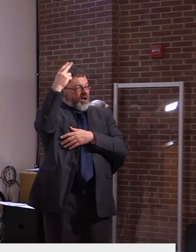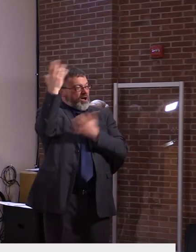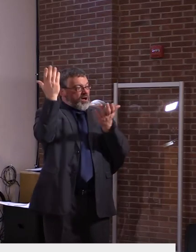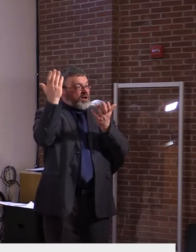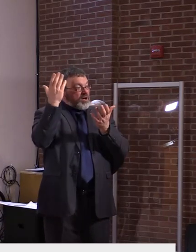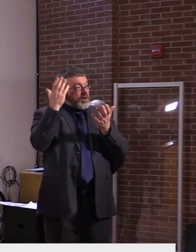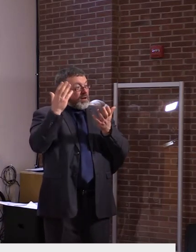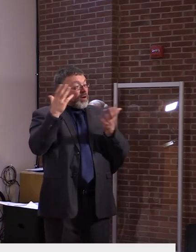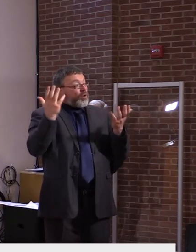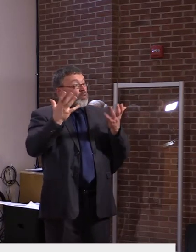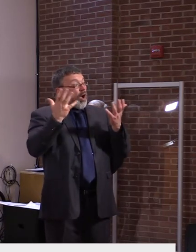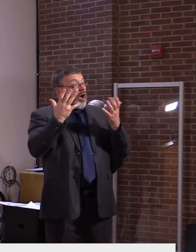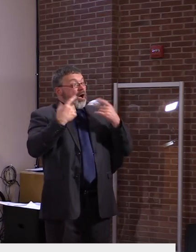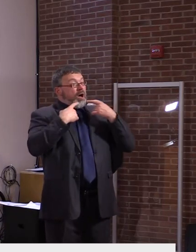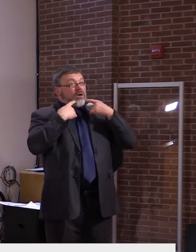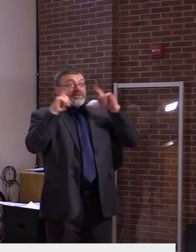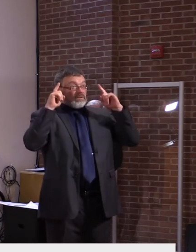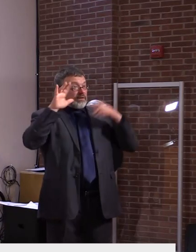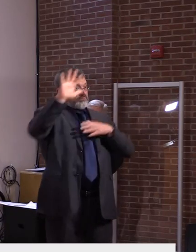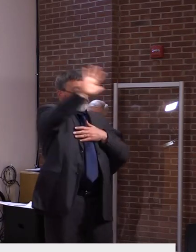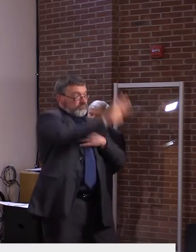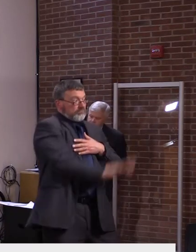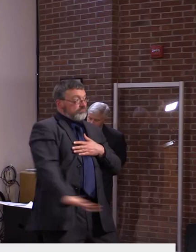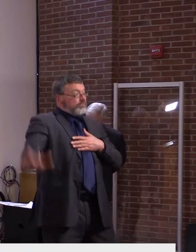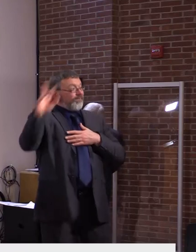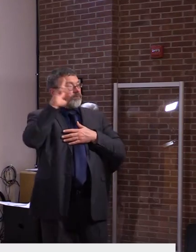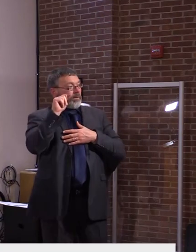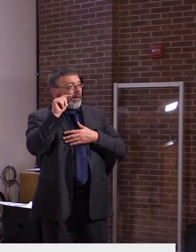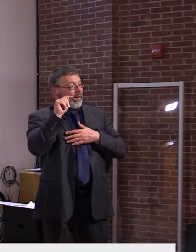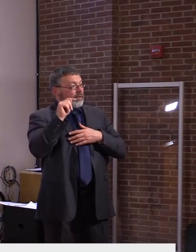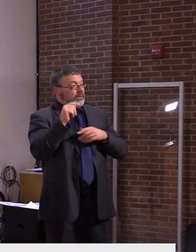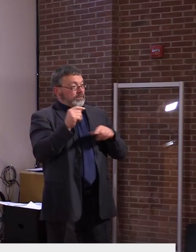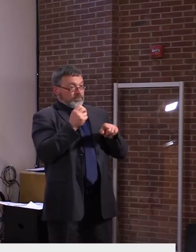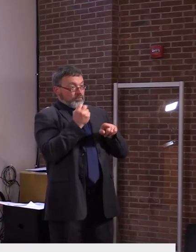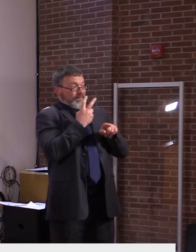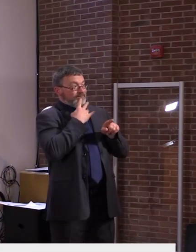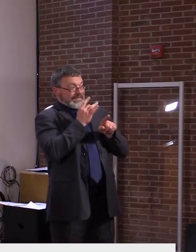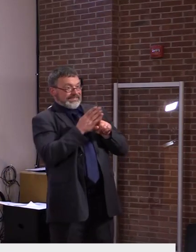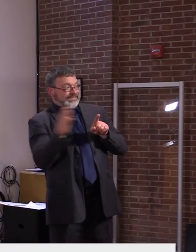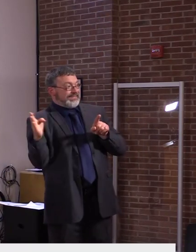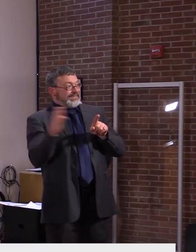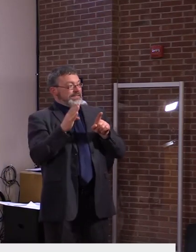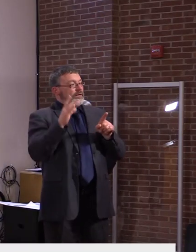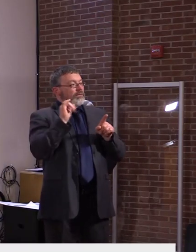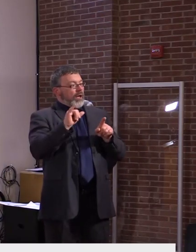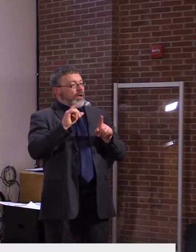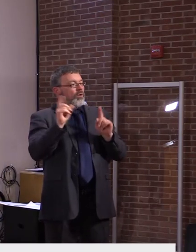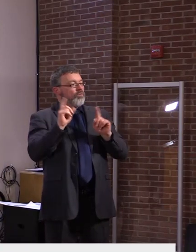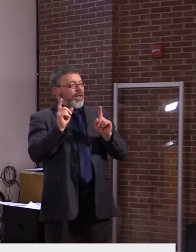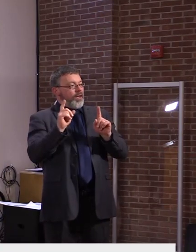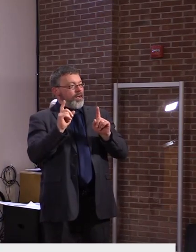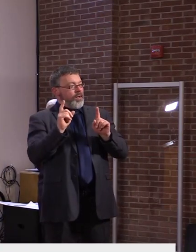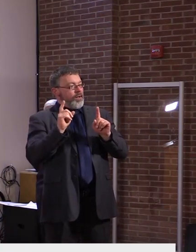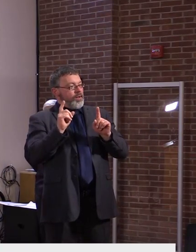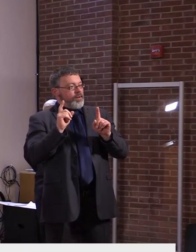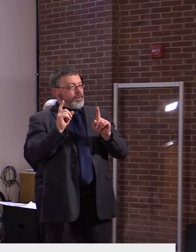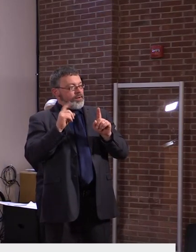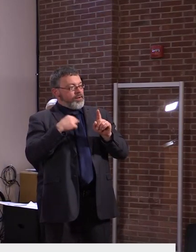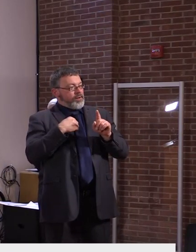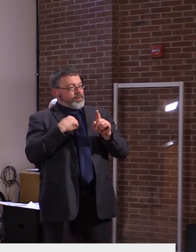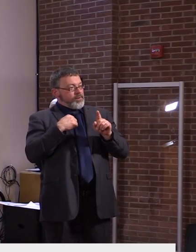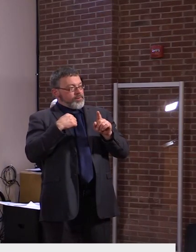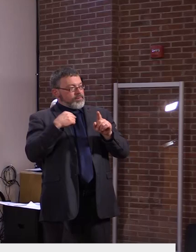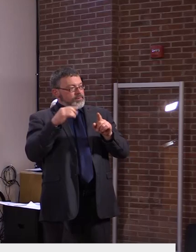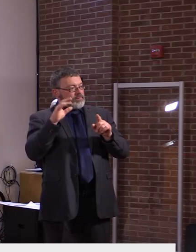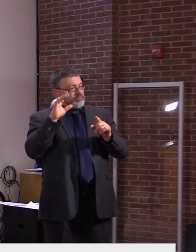state in getting that 12 to 18 year age group into the mid to upper 70% range for uptake